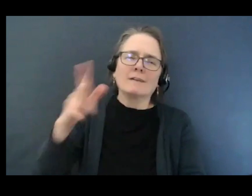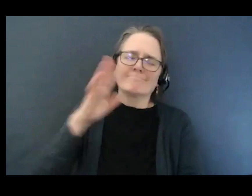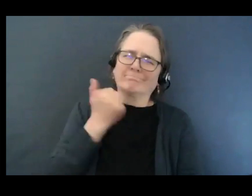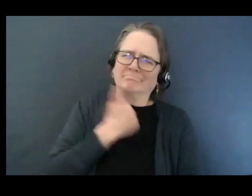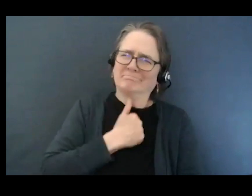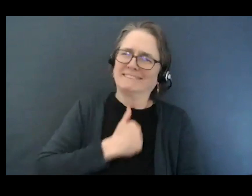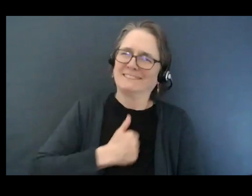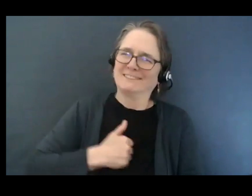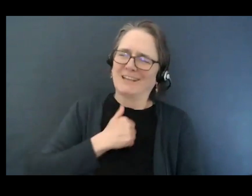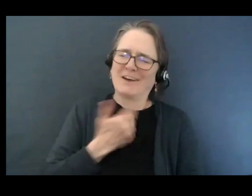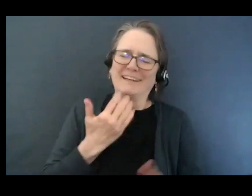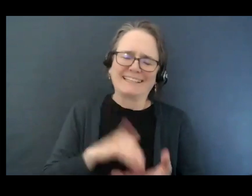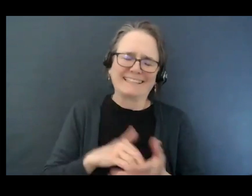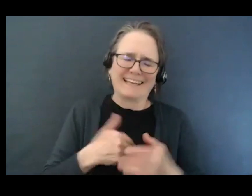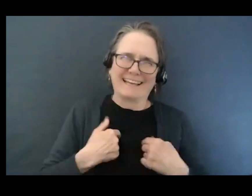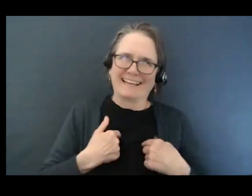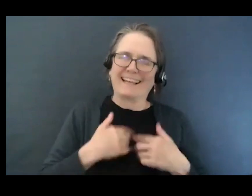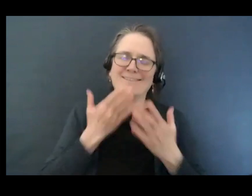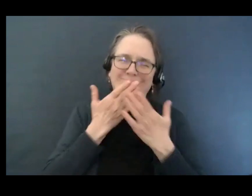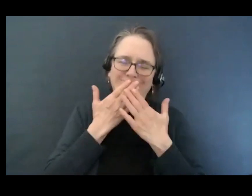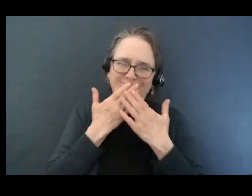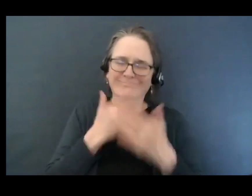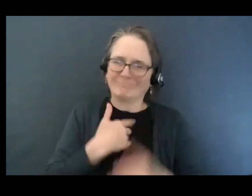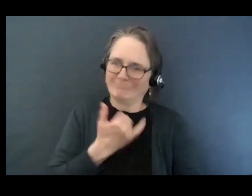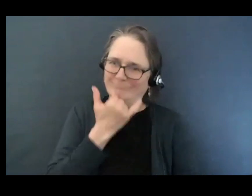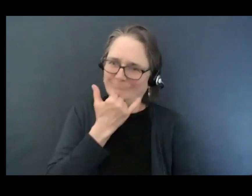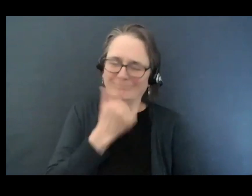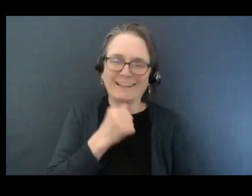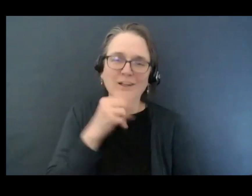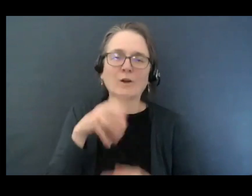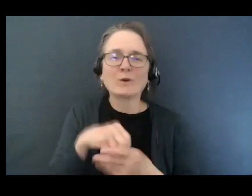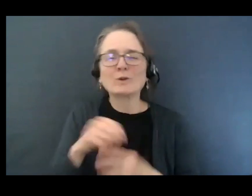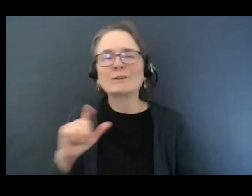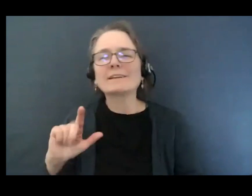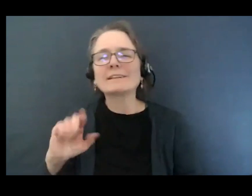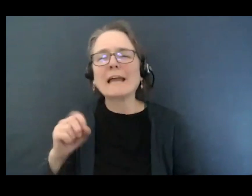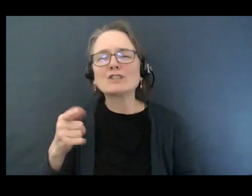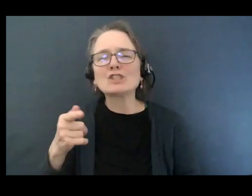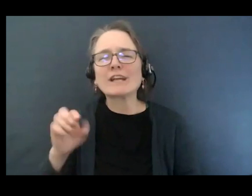sin of no legend in map, but it is showing, I think, the